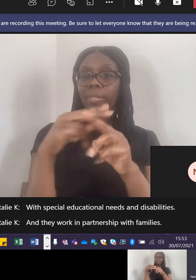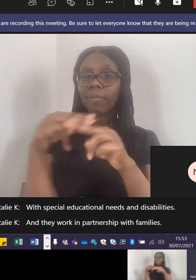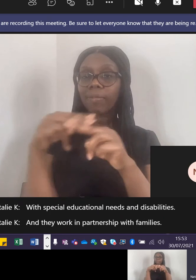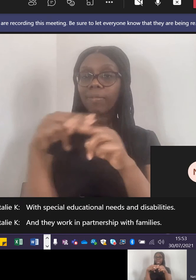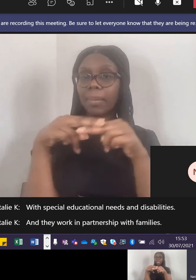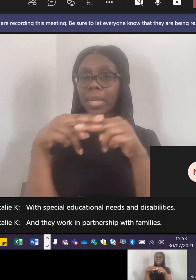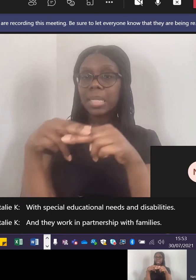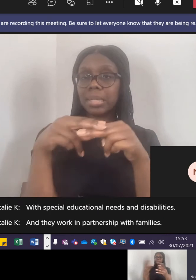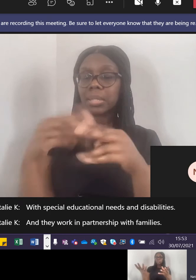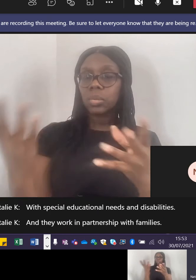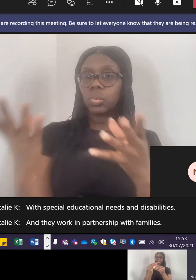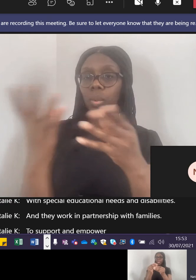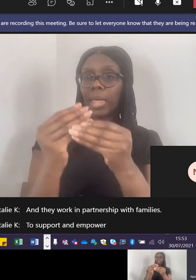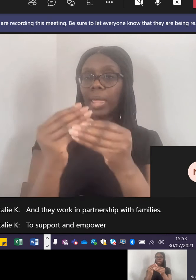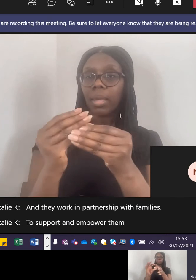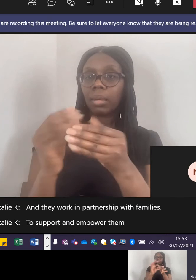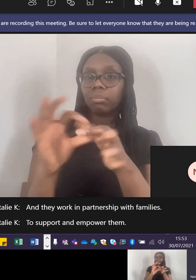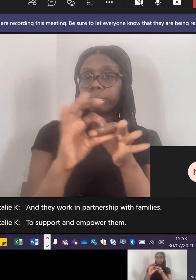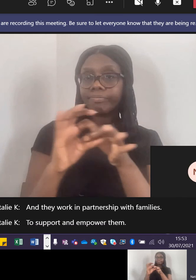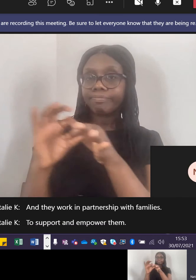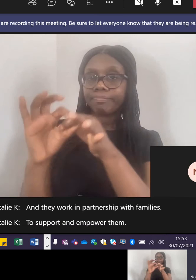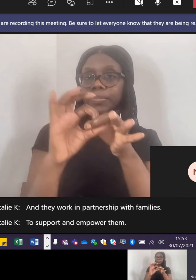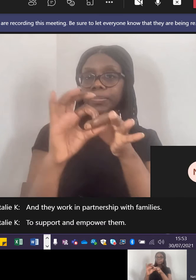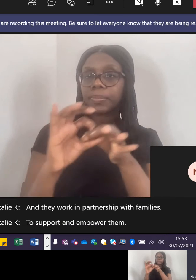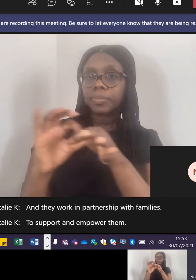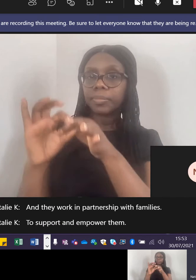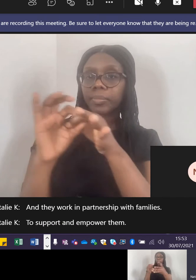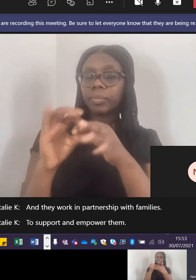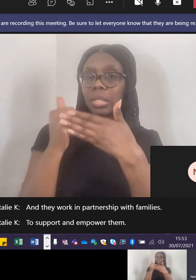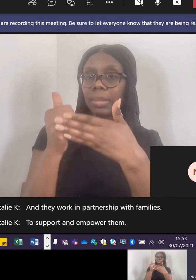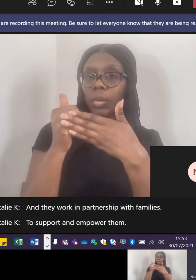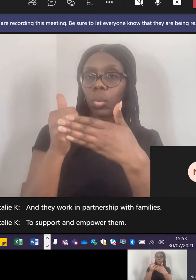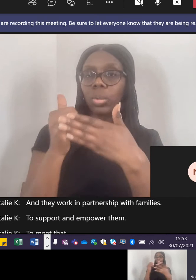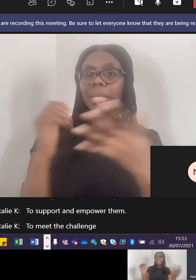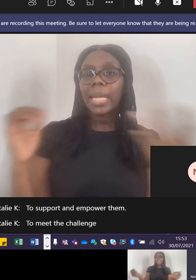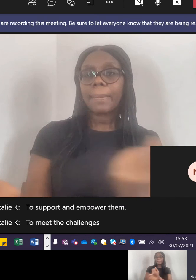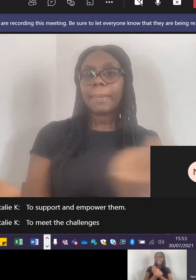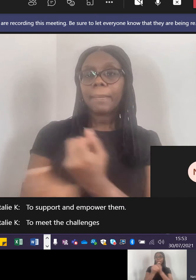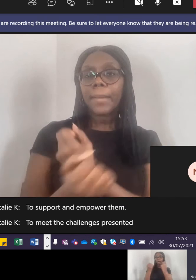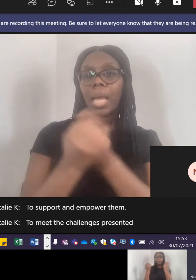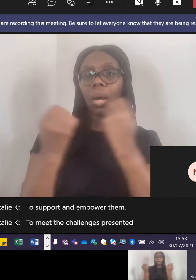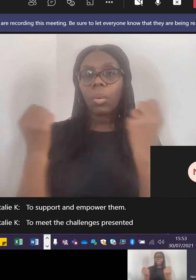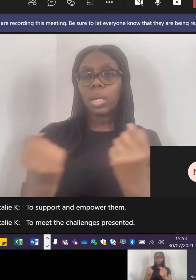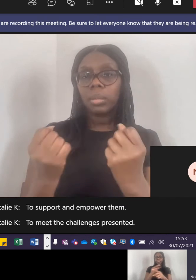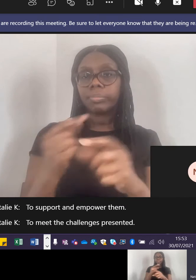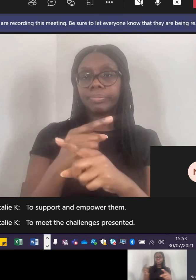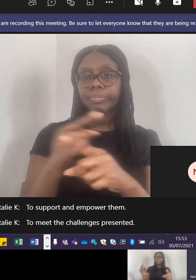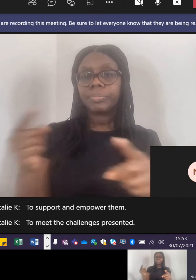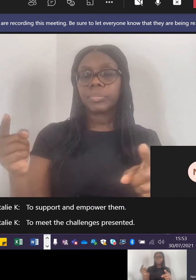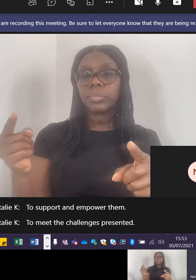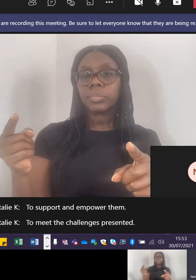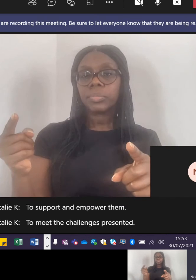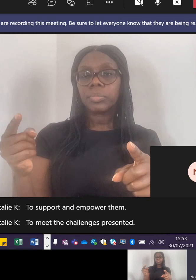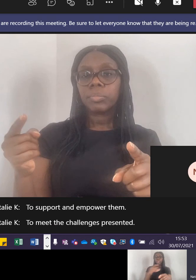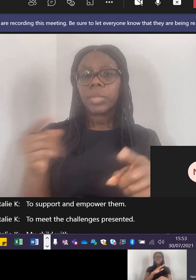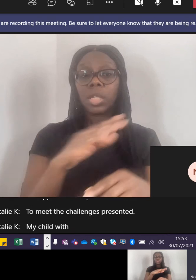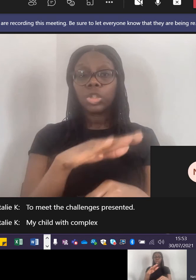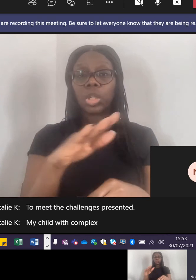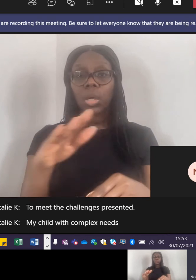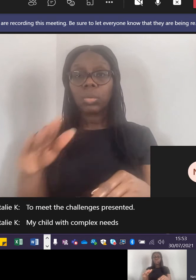to support and empower them to meet the challenges presented by a child with